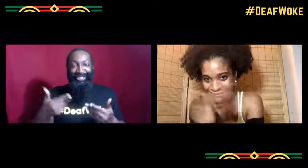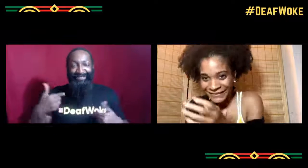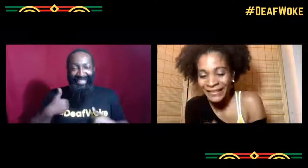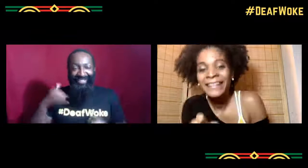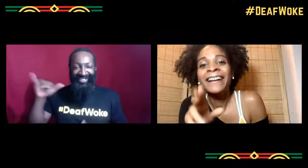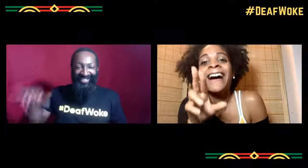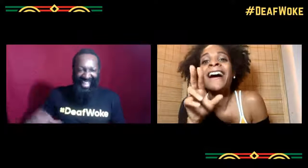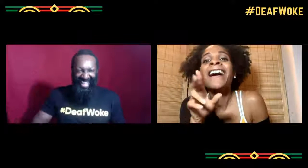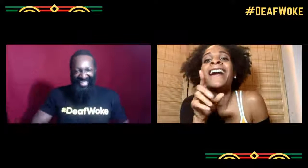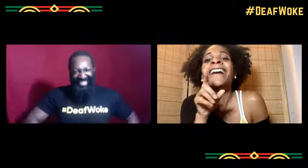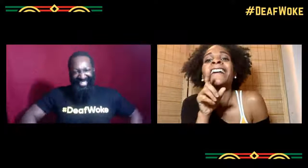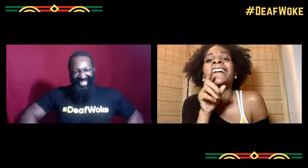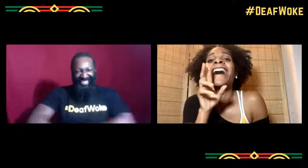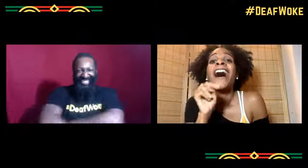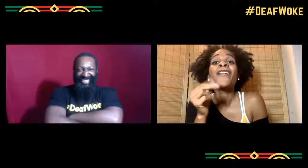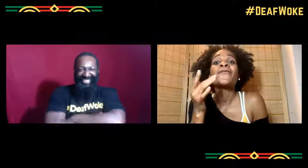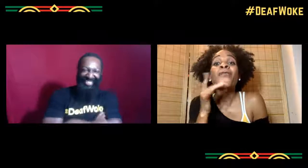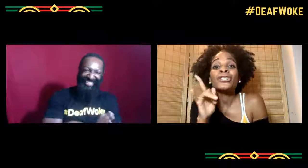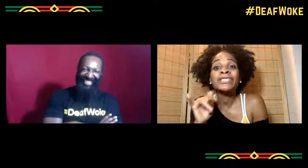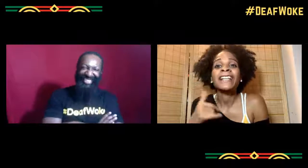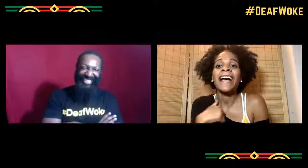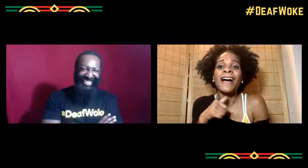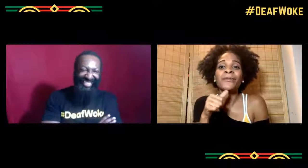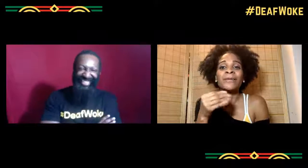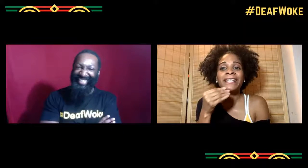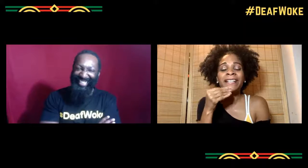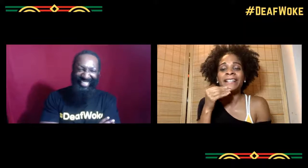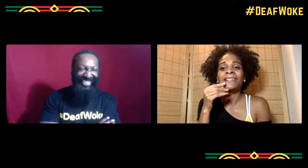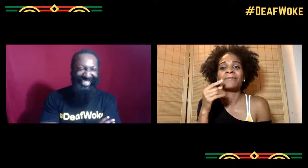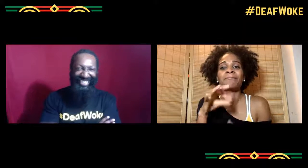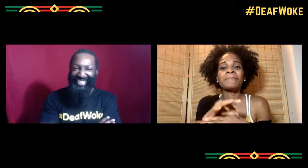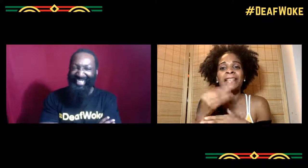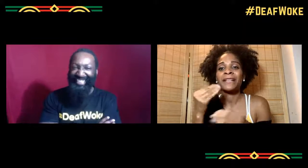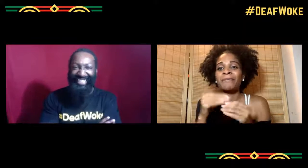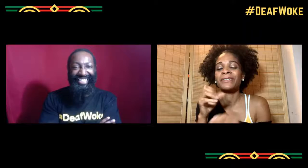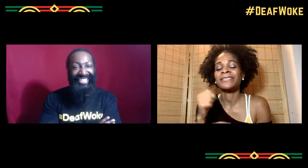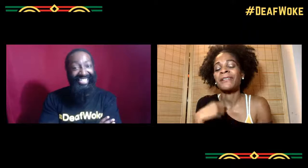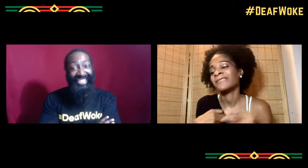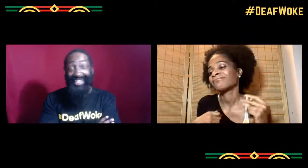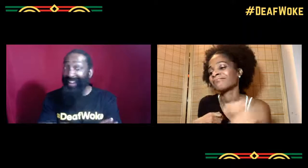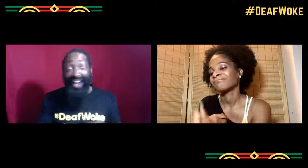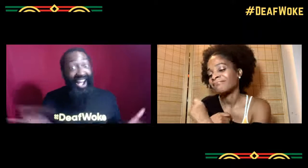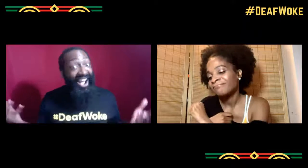I will never forgive y'all for introducing me to that Philly cheesesteak.